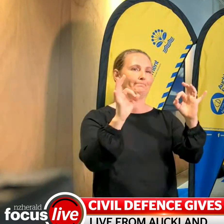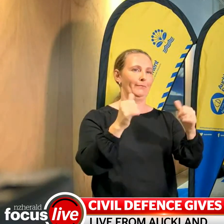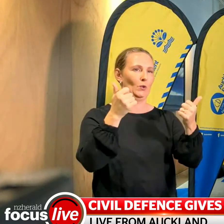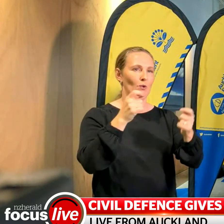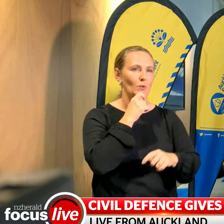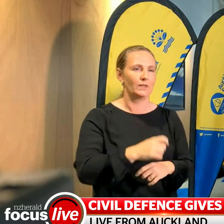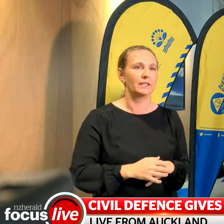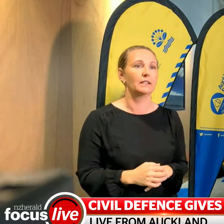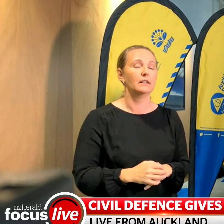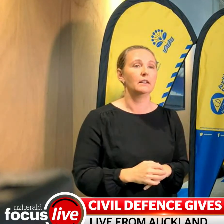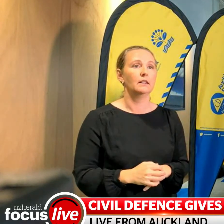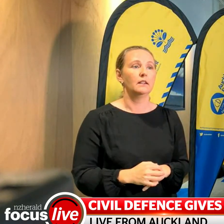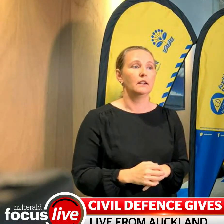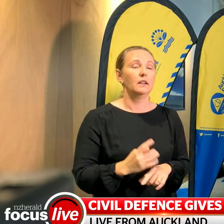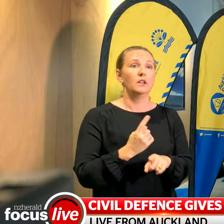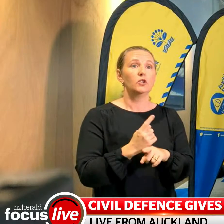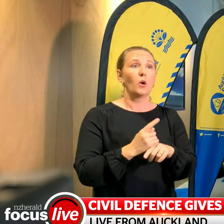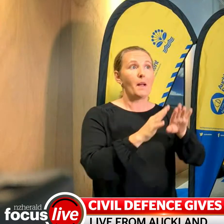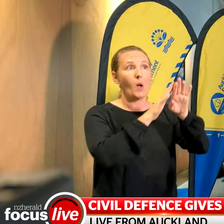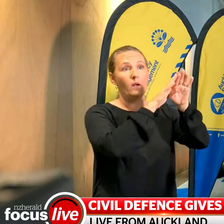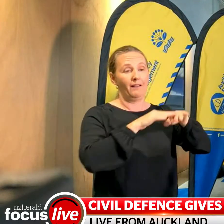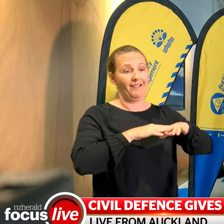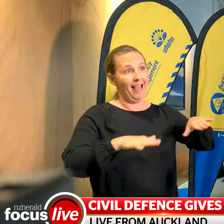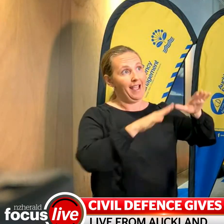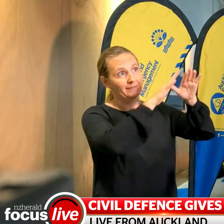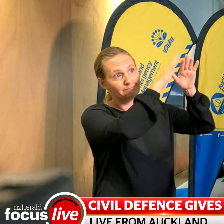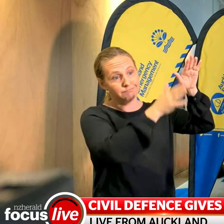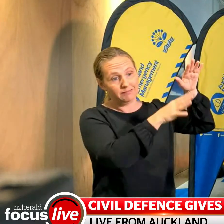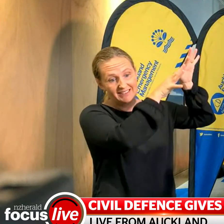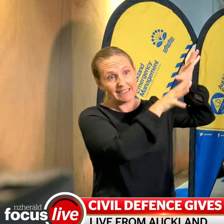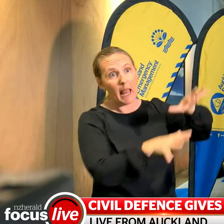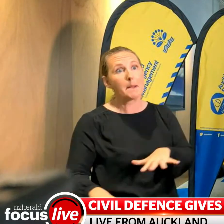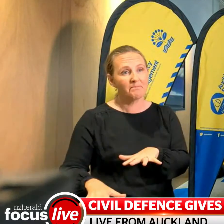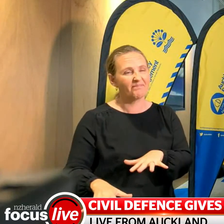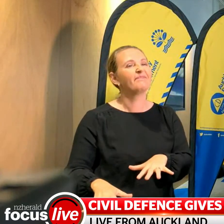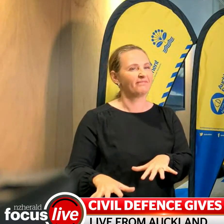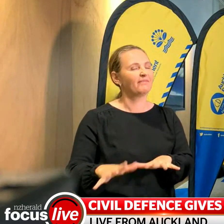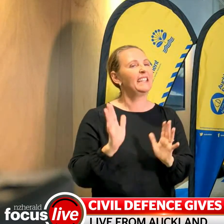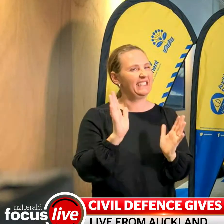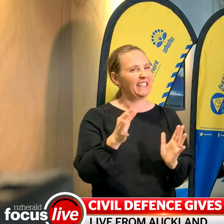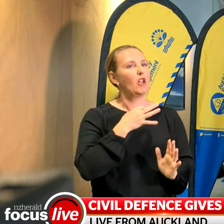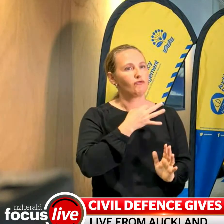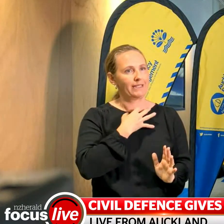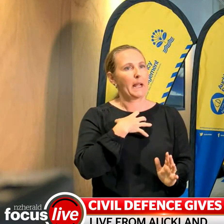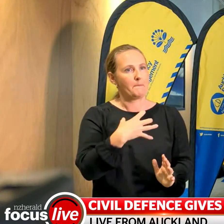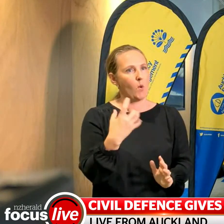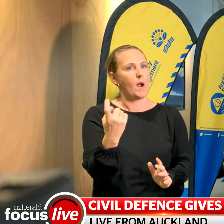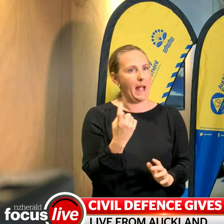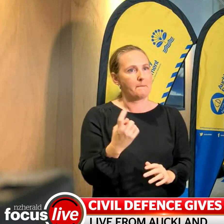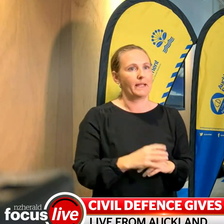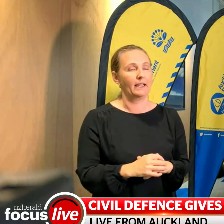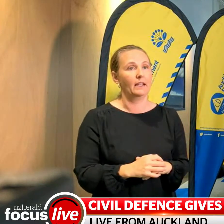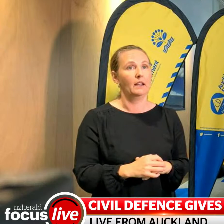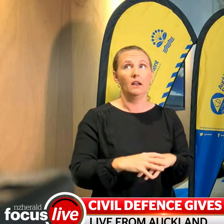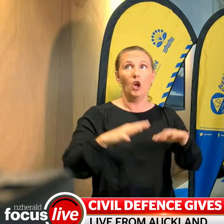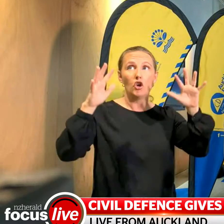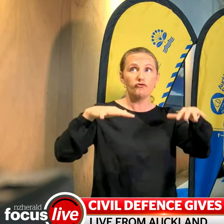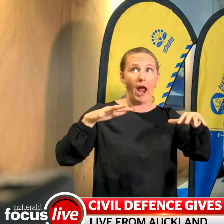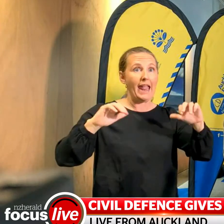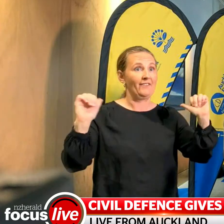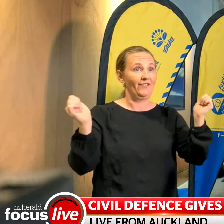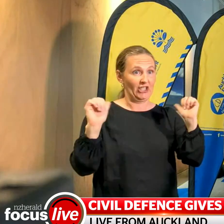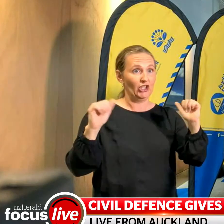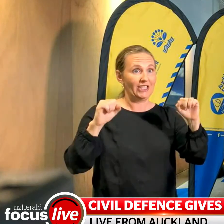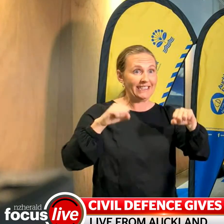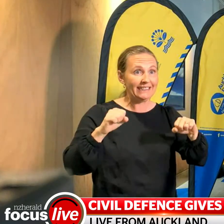Landslips, there still remains a high risk of more landslips. We've been talking about this over the last couple of days. Whilst the rain might have